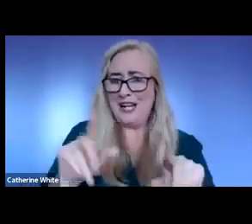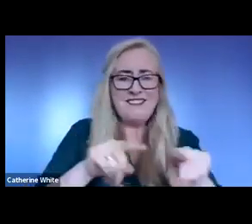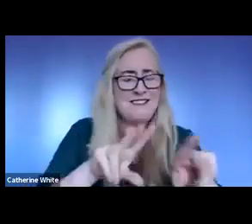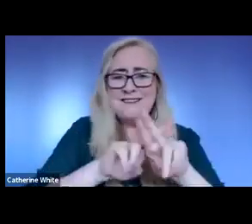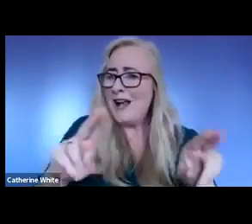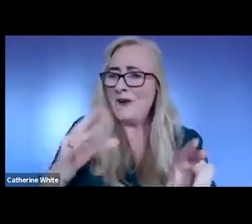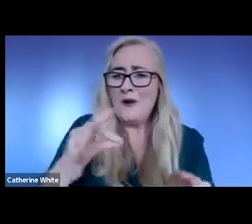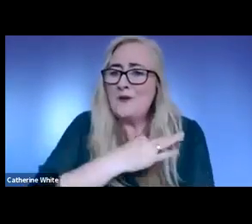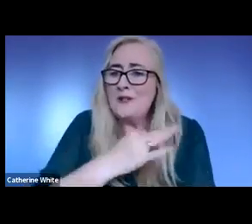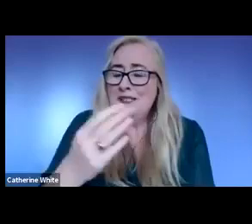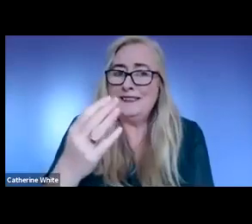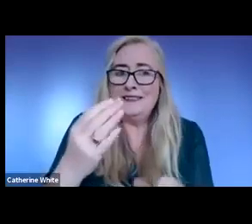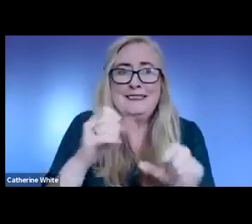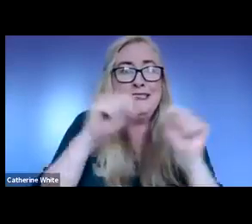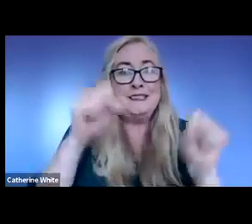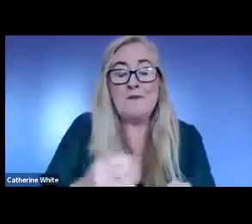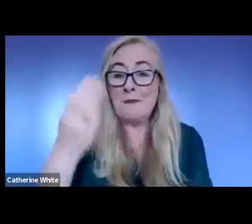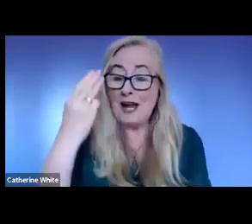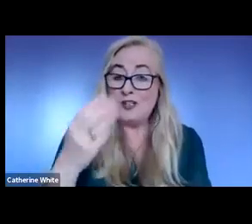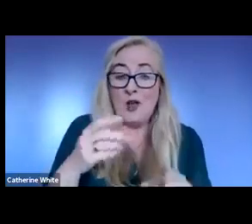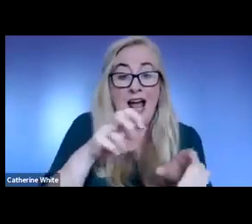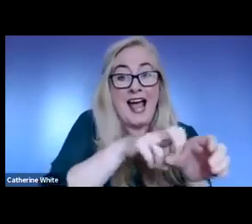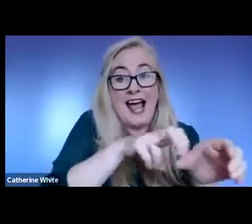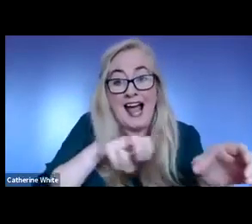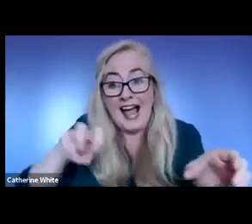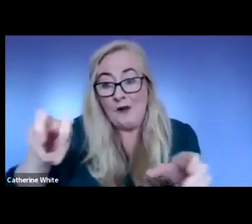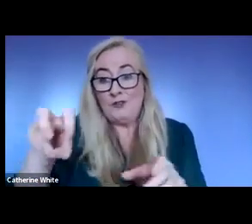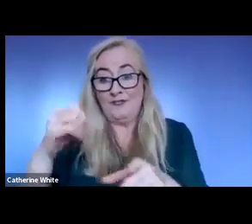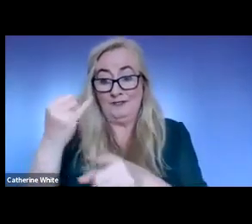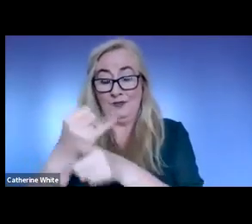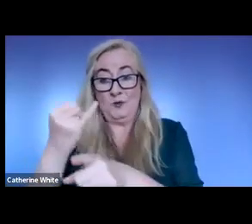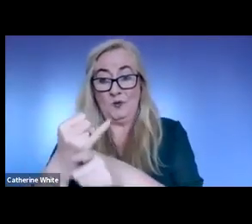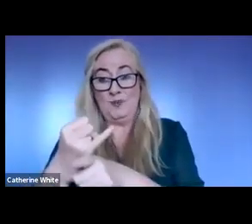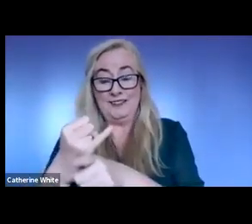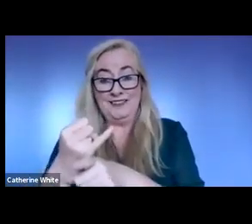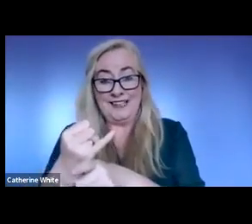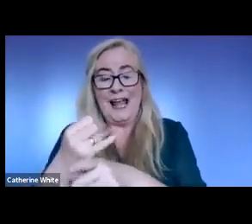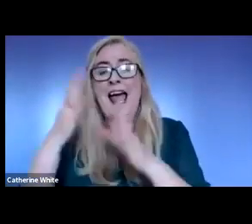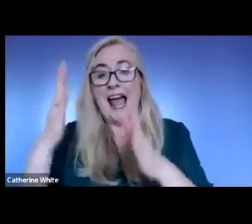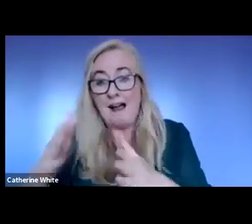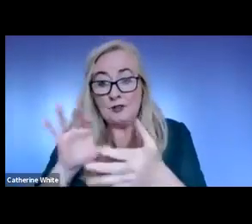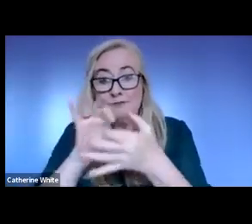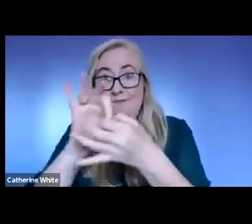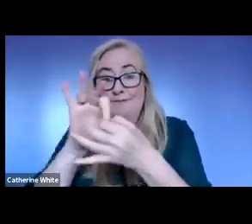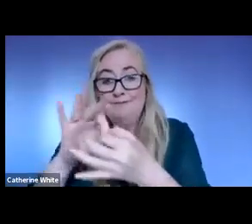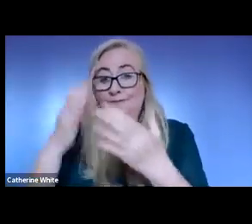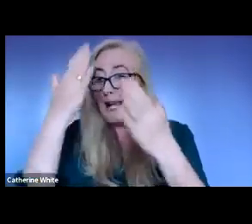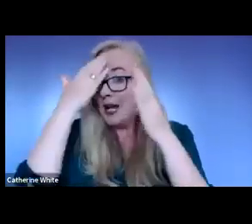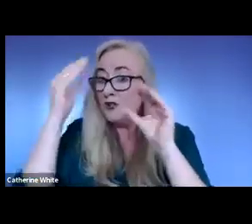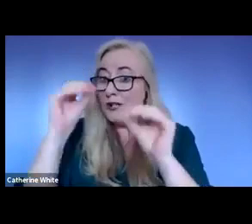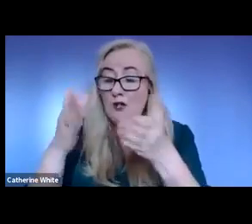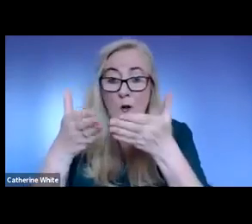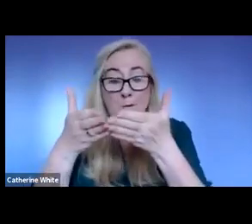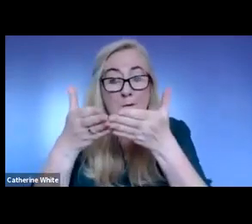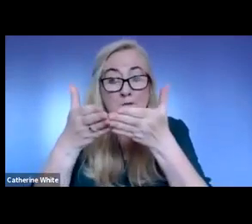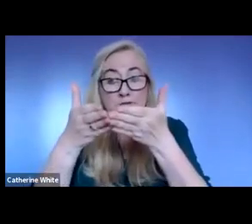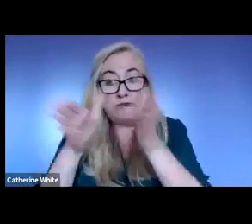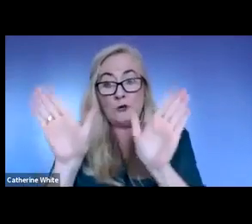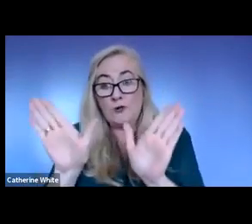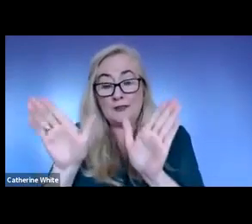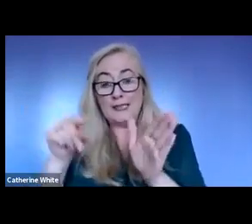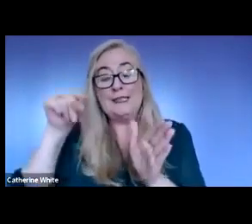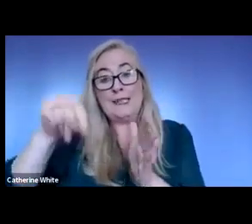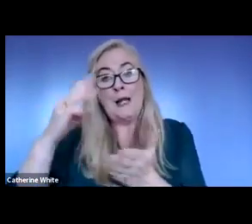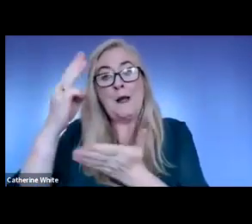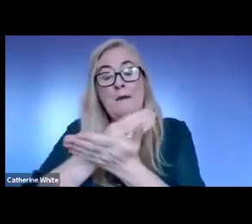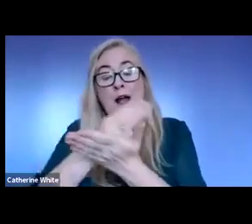We need to look at the out of school learning spaces, and we need to critically engage with education in its broadest sense as part of an extended